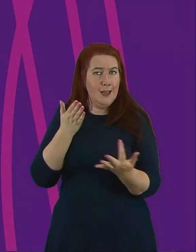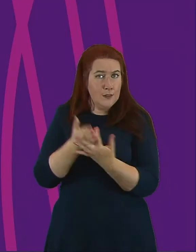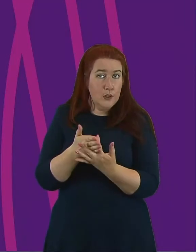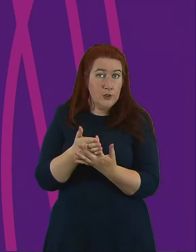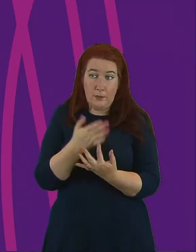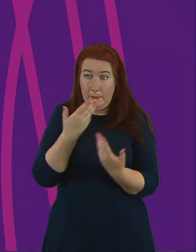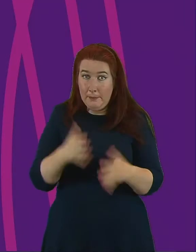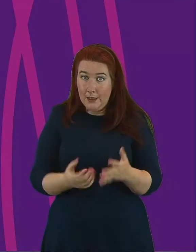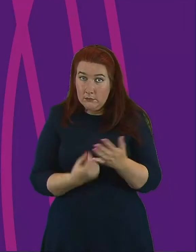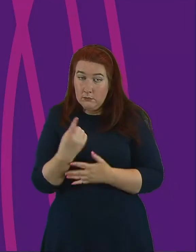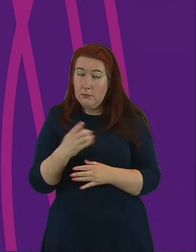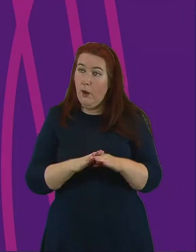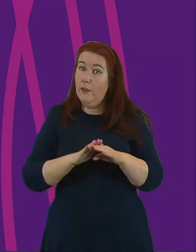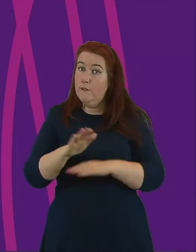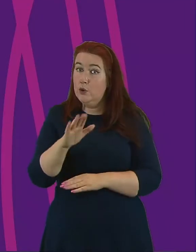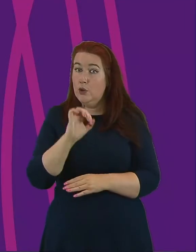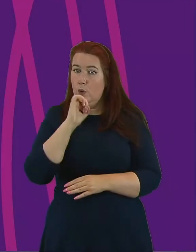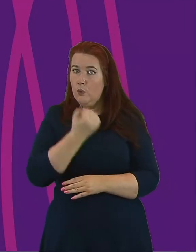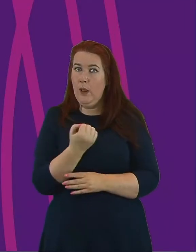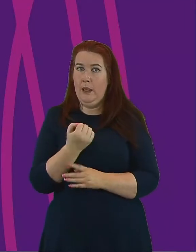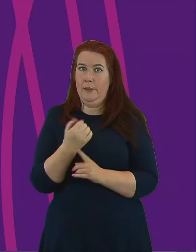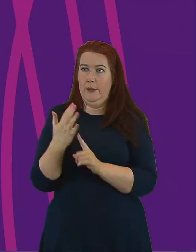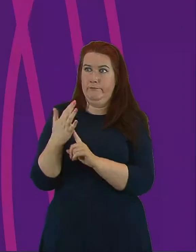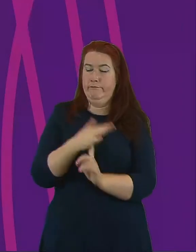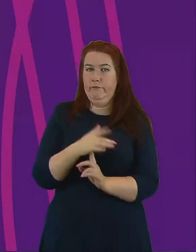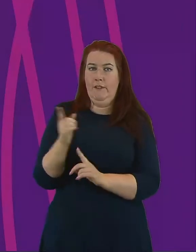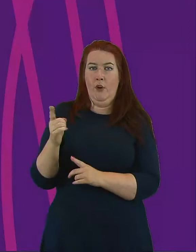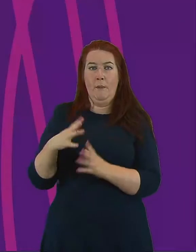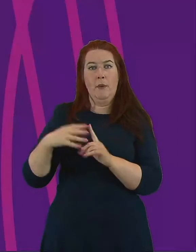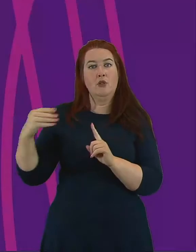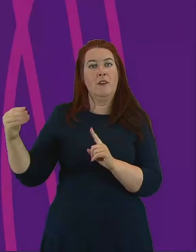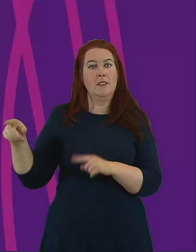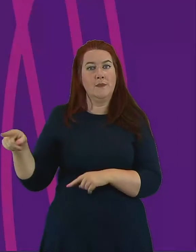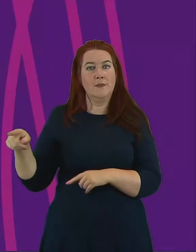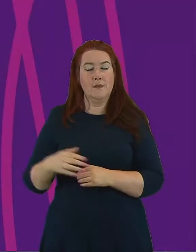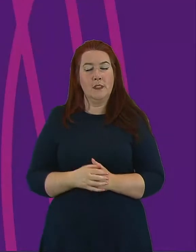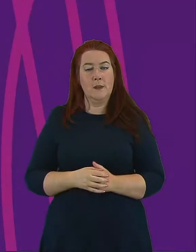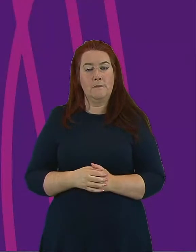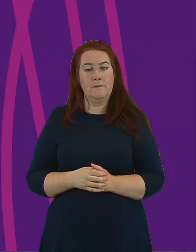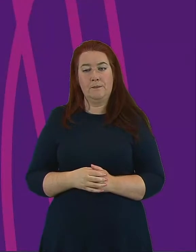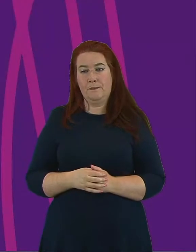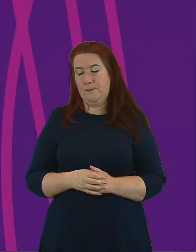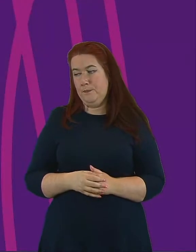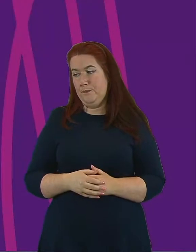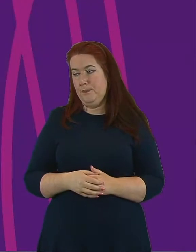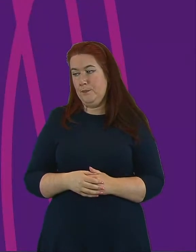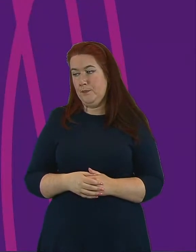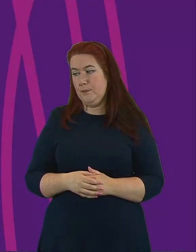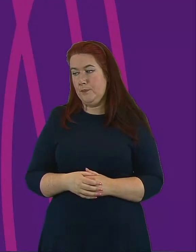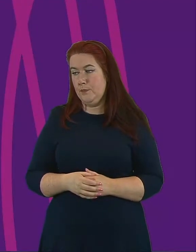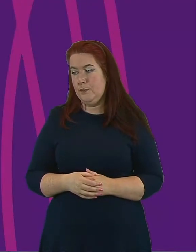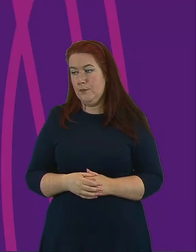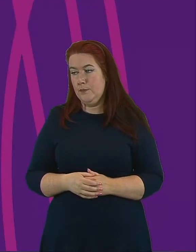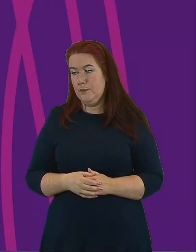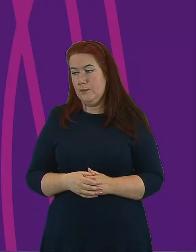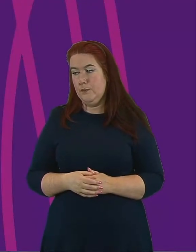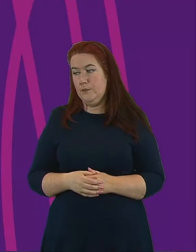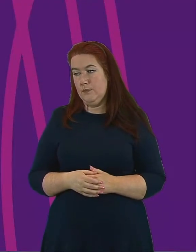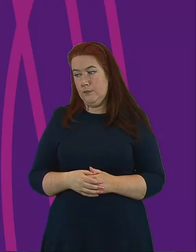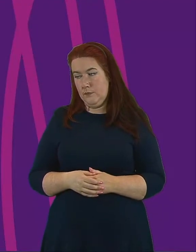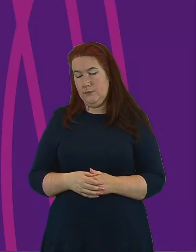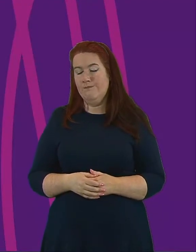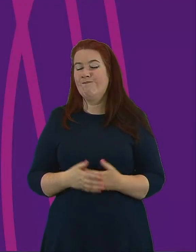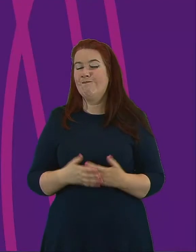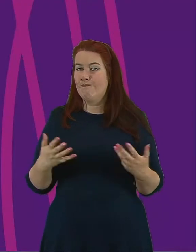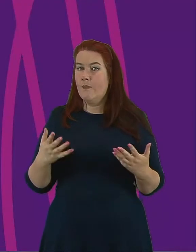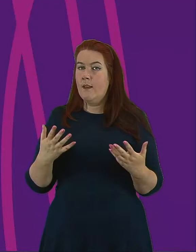future will be at the mercy of capricious Tory ministers? Cabinet Secretary. Well, quite clearly there's an